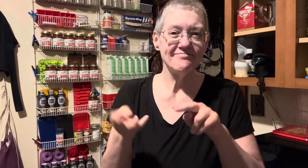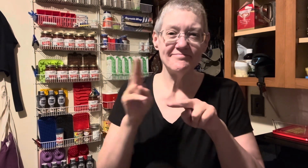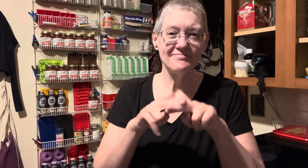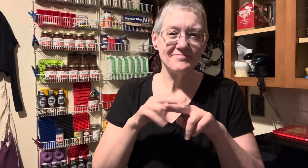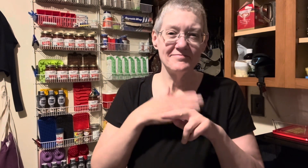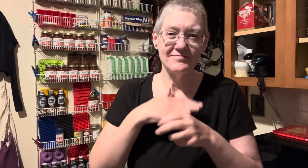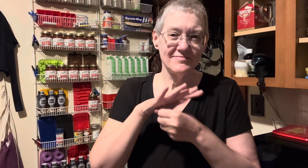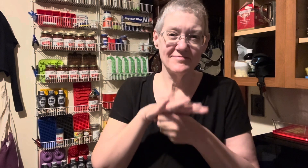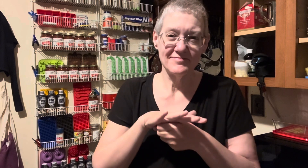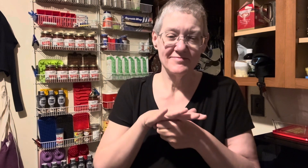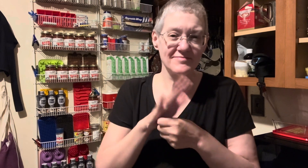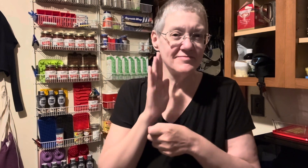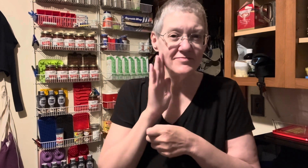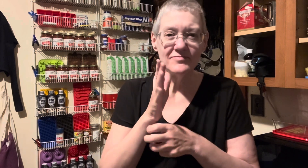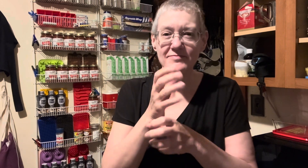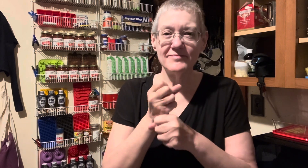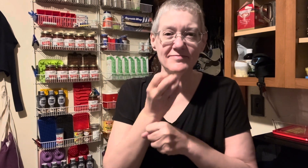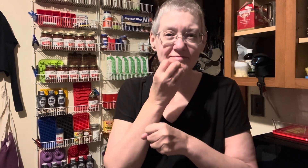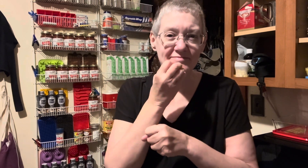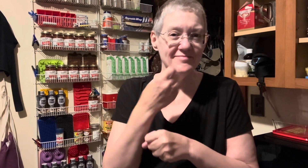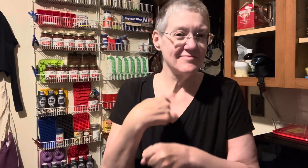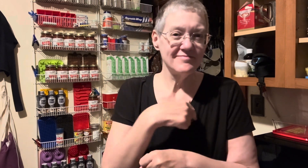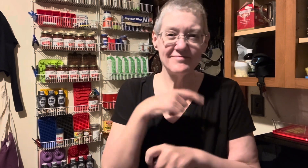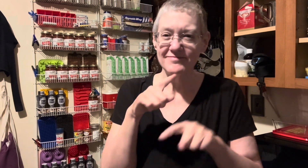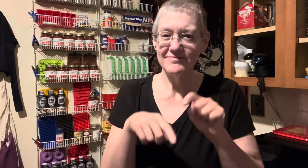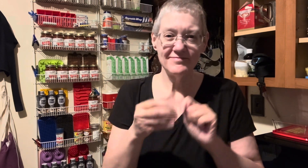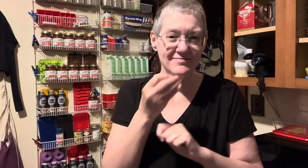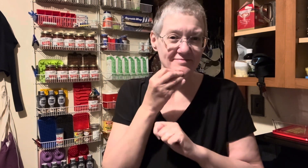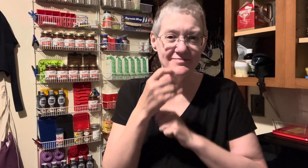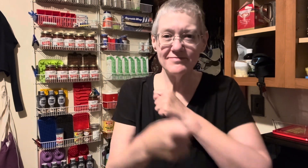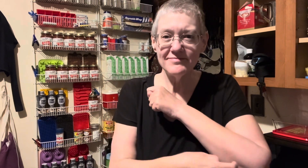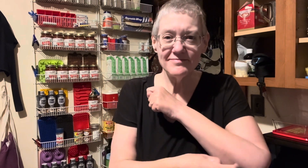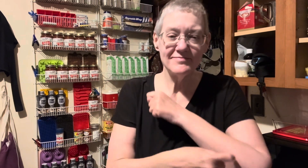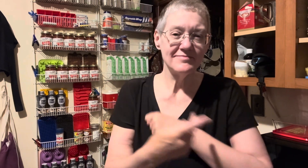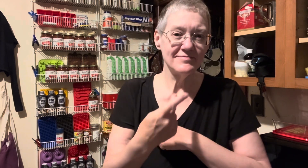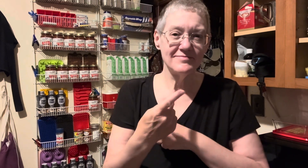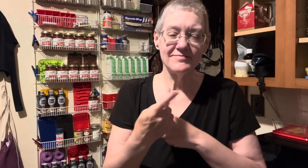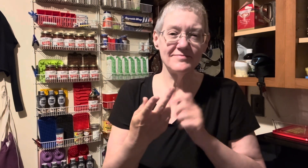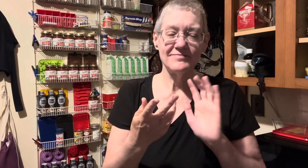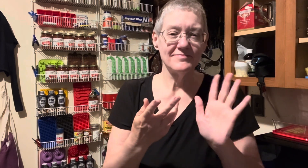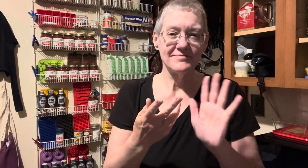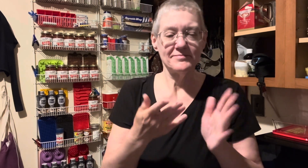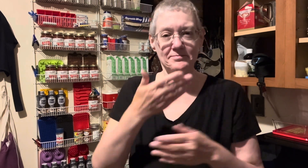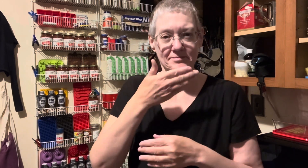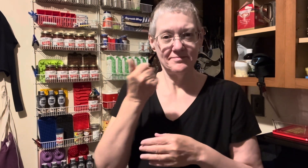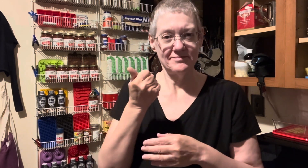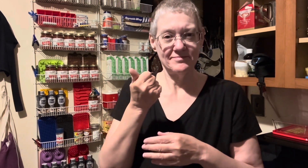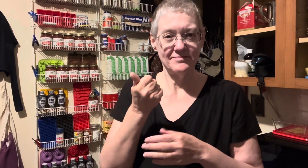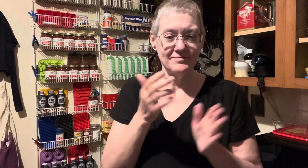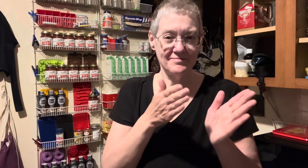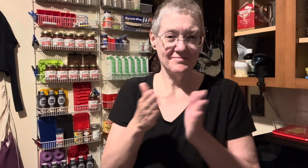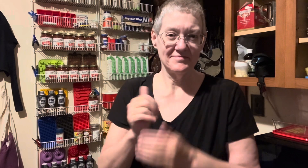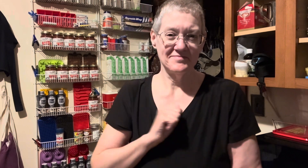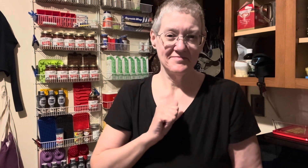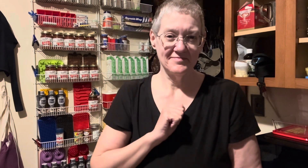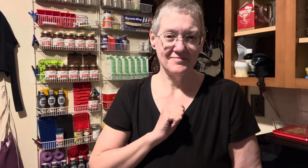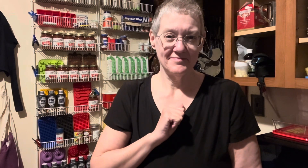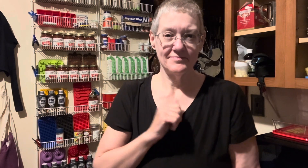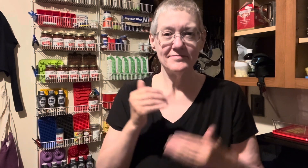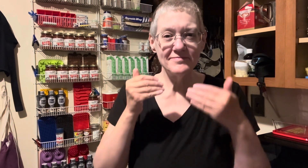we eat. And I don't need that added pressure. I don't need to get food that we can't have that tempts us. It's better for me to be